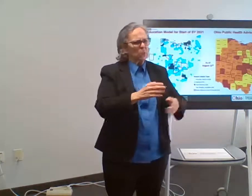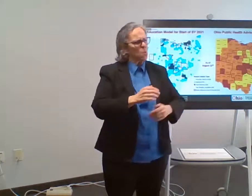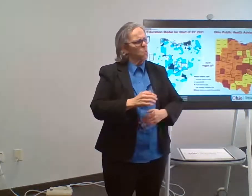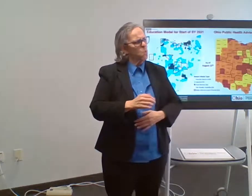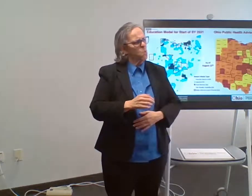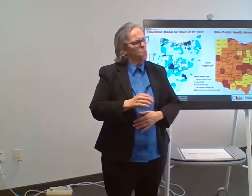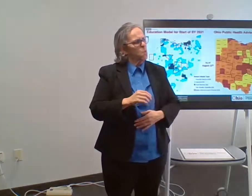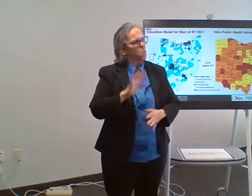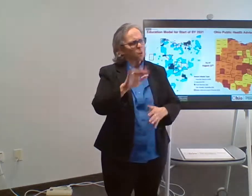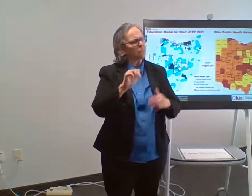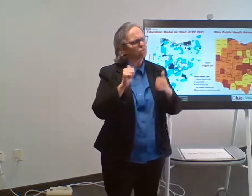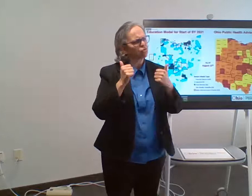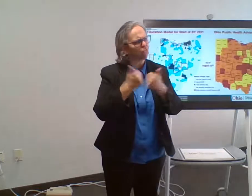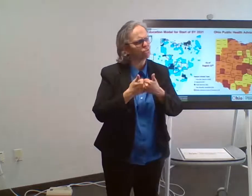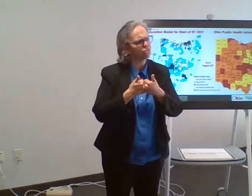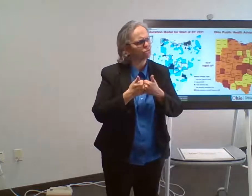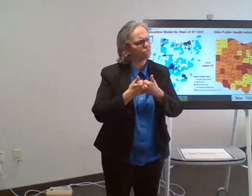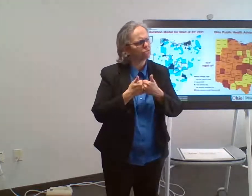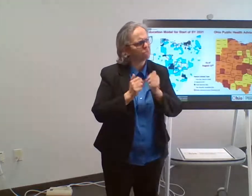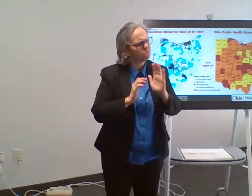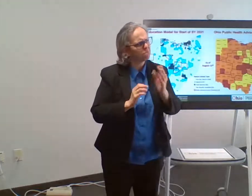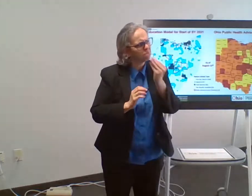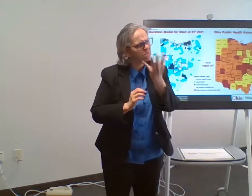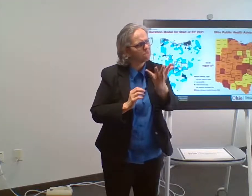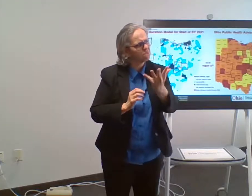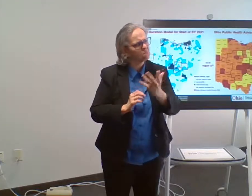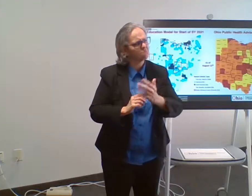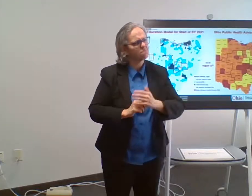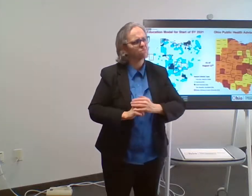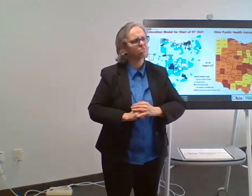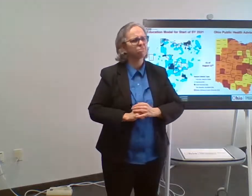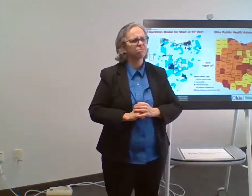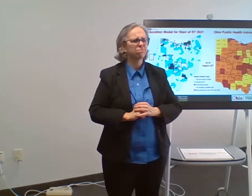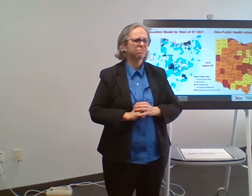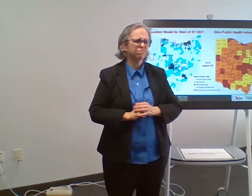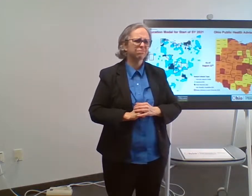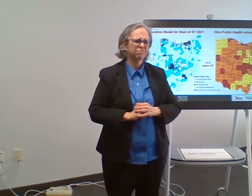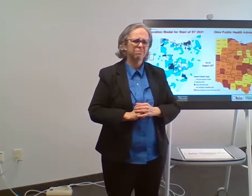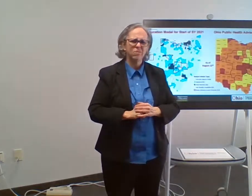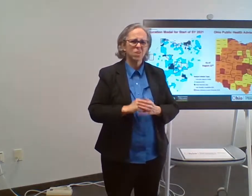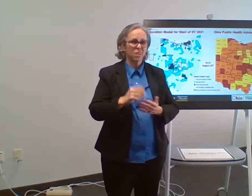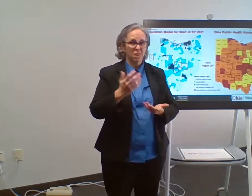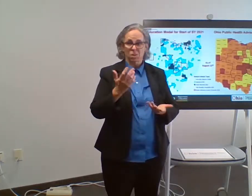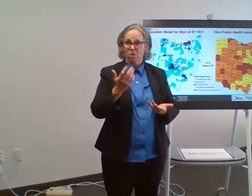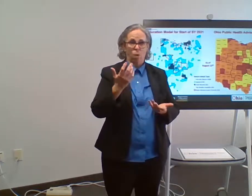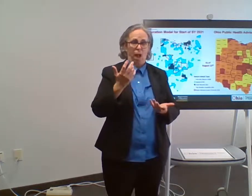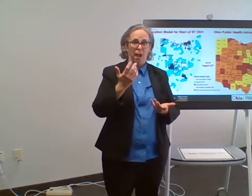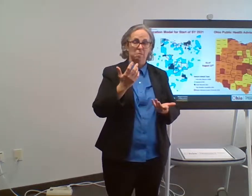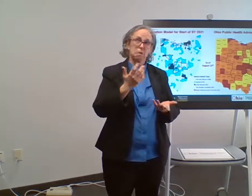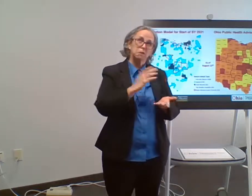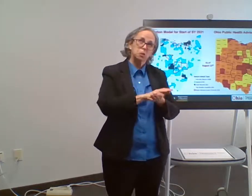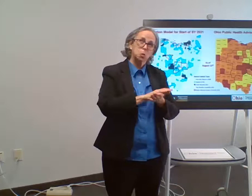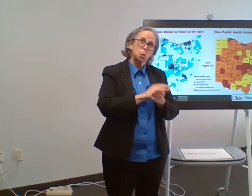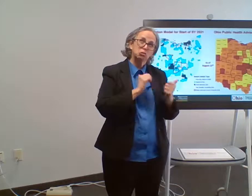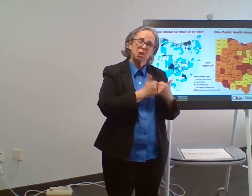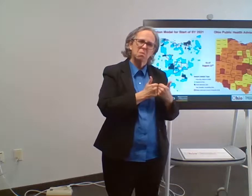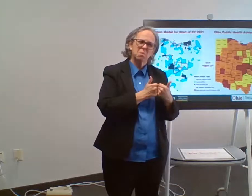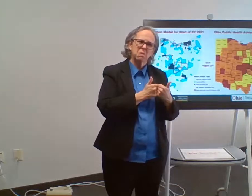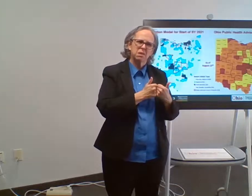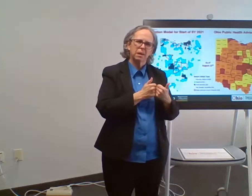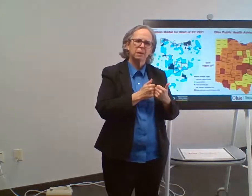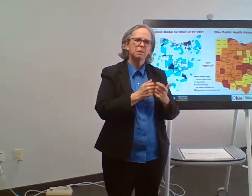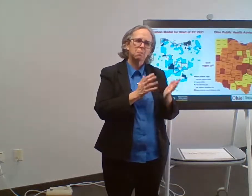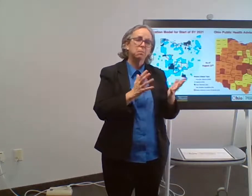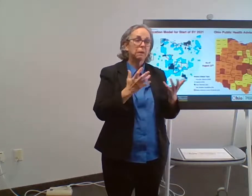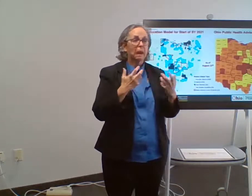a challenge, not so much to the educators, because after talking to a lot of superintendents and principals and teachers, I